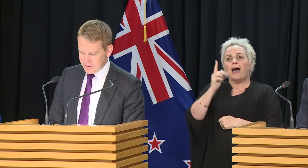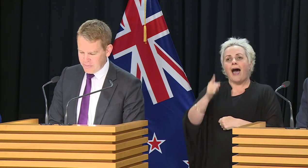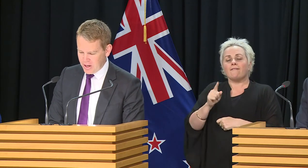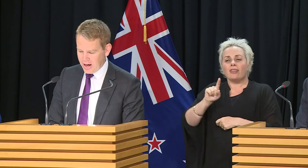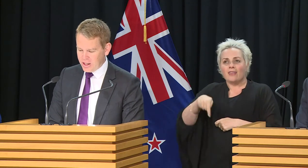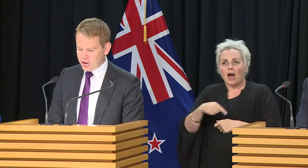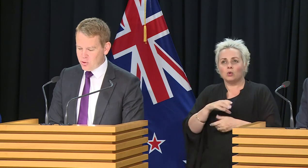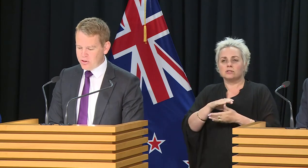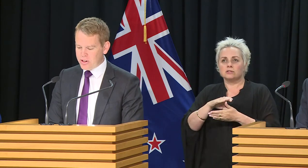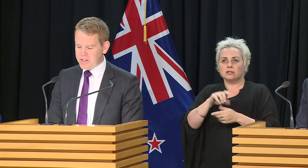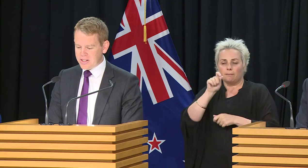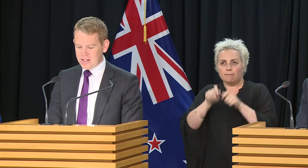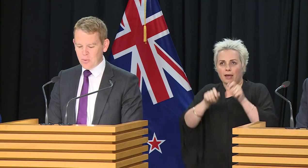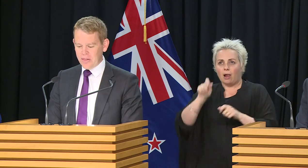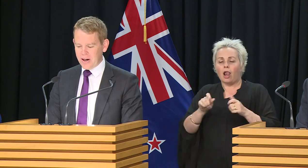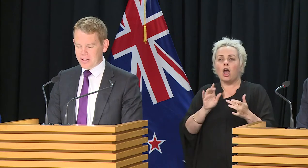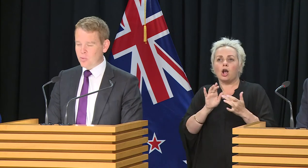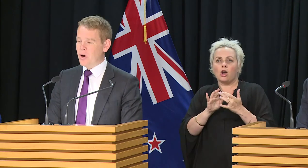contacts, and